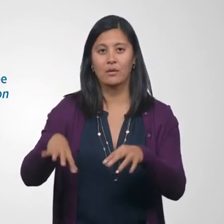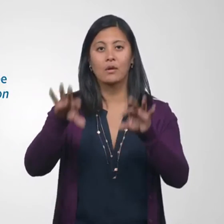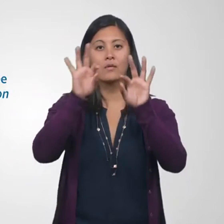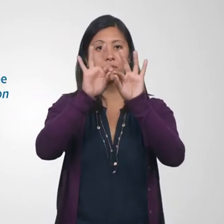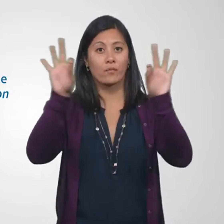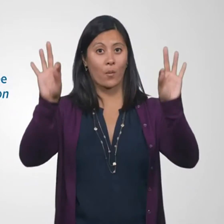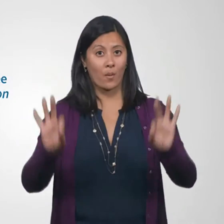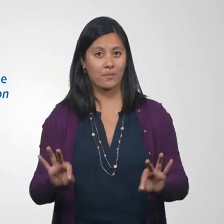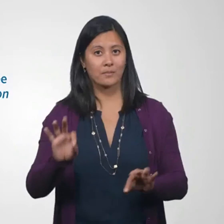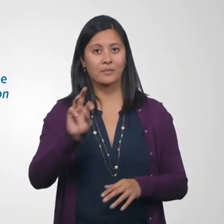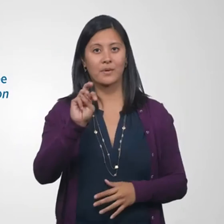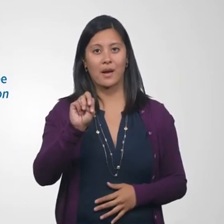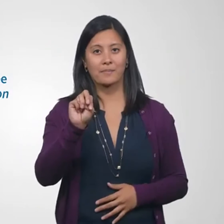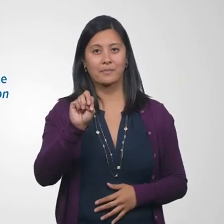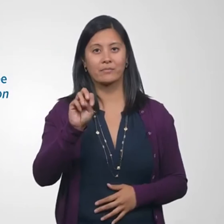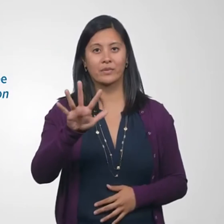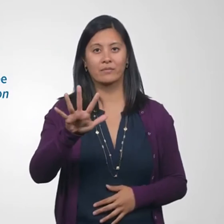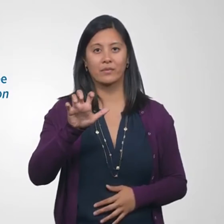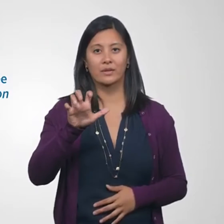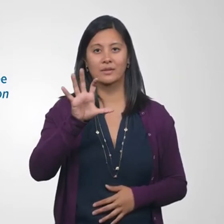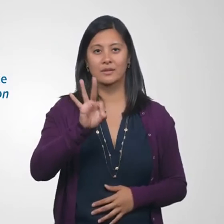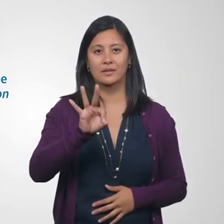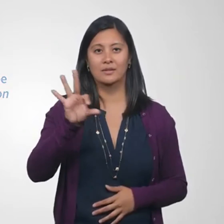Form M-599,